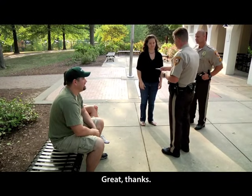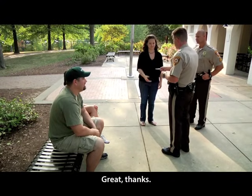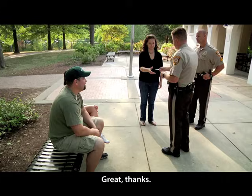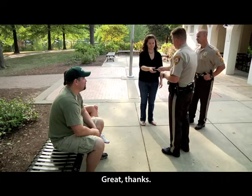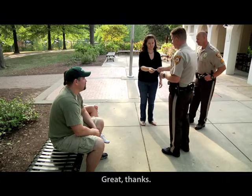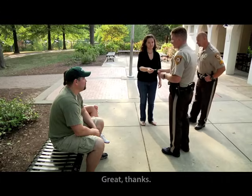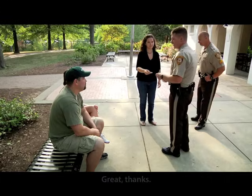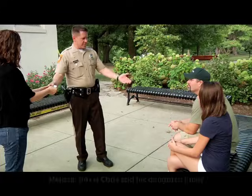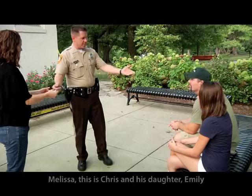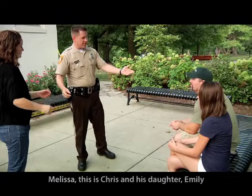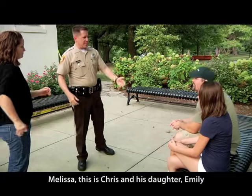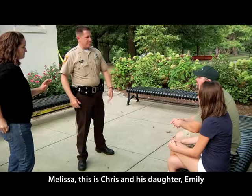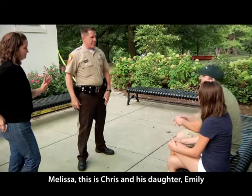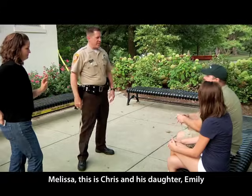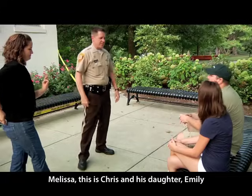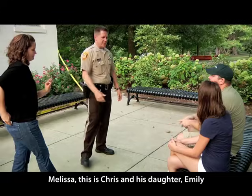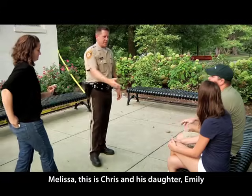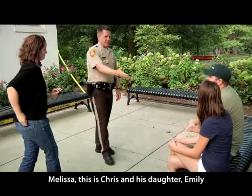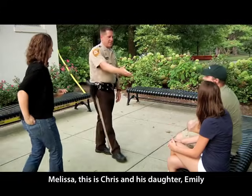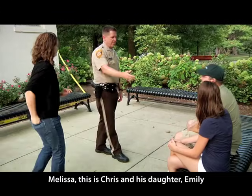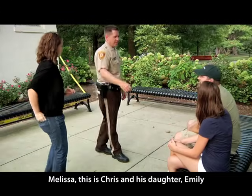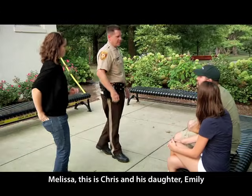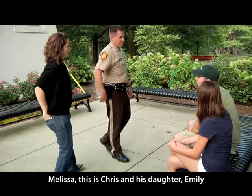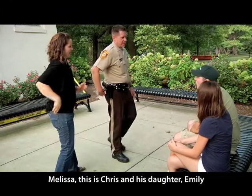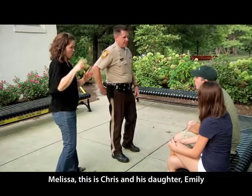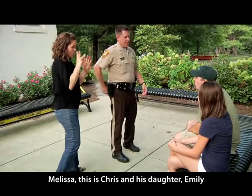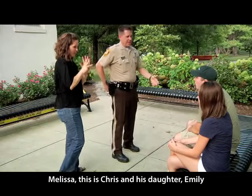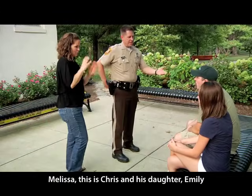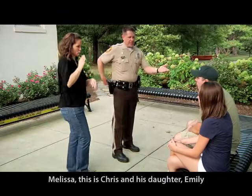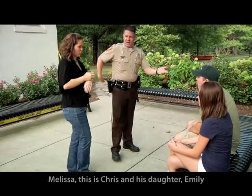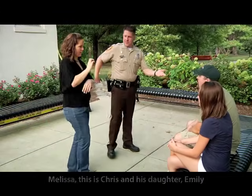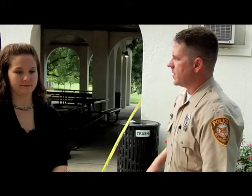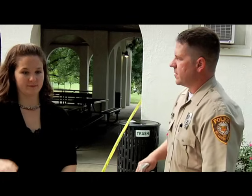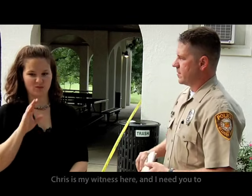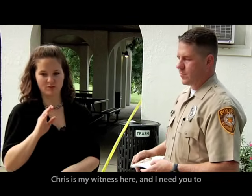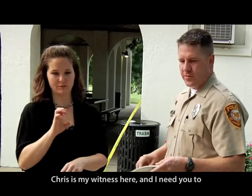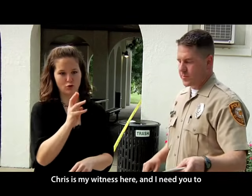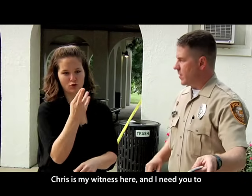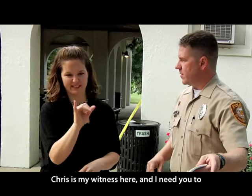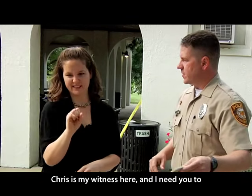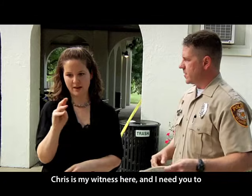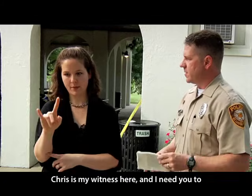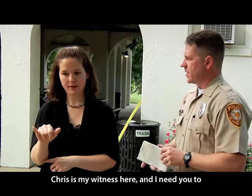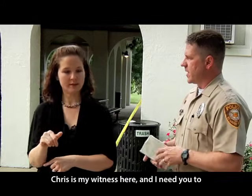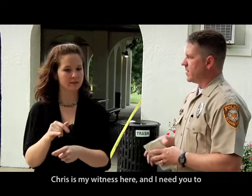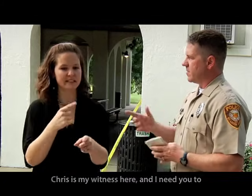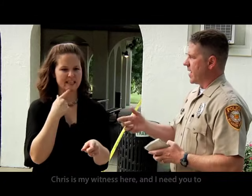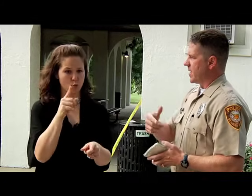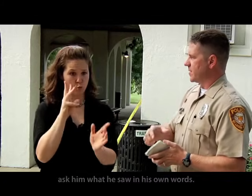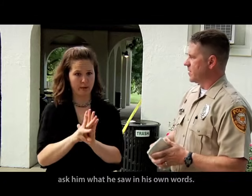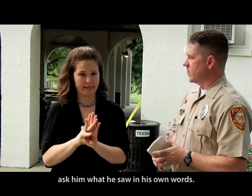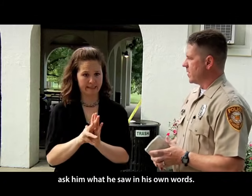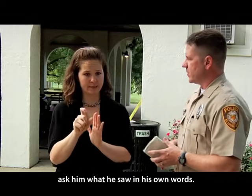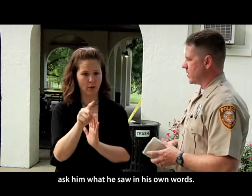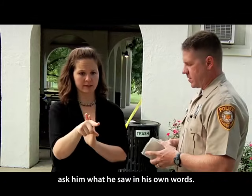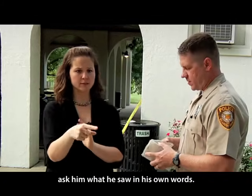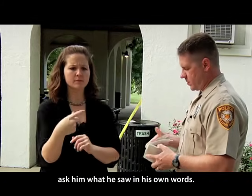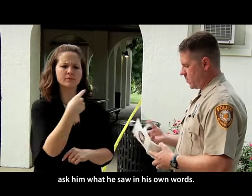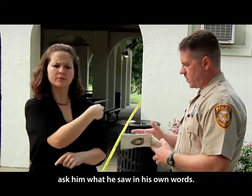Great, awesome, thanks. Melissa, this is Chris and his daughter Emily. Chris is my witness here, and I need you to ask him what he saw in his own words,